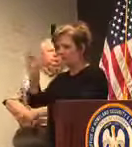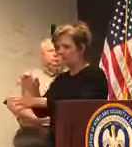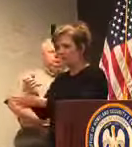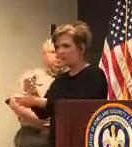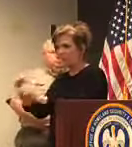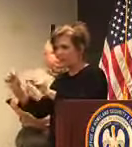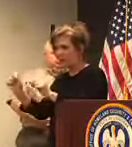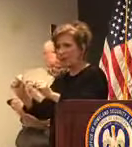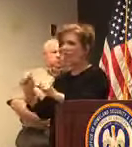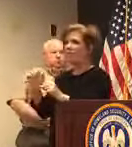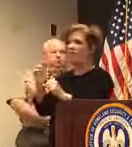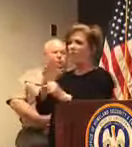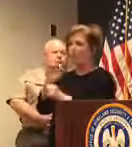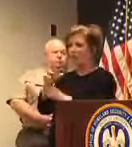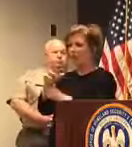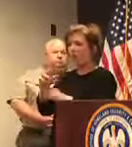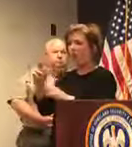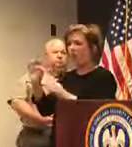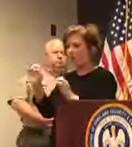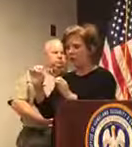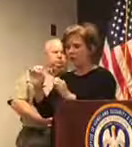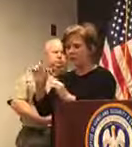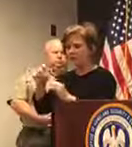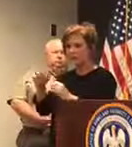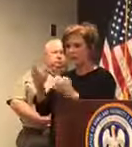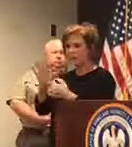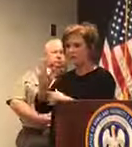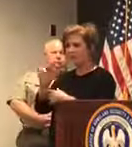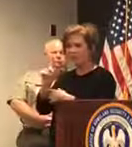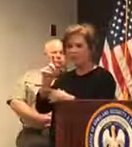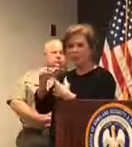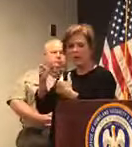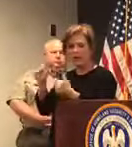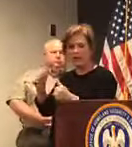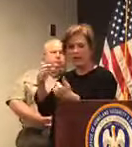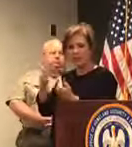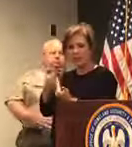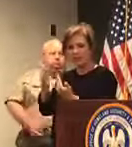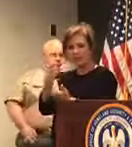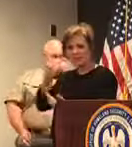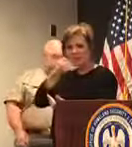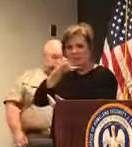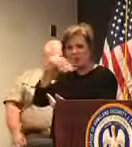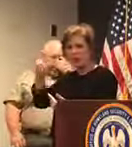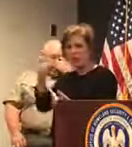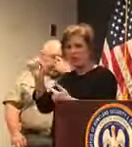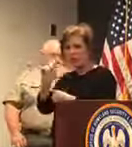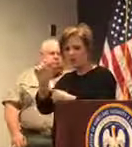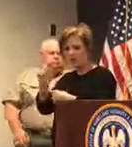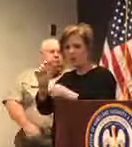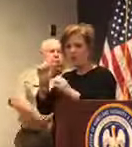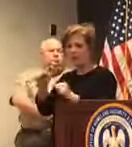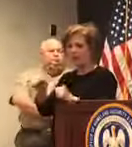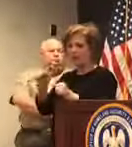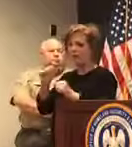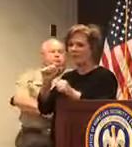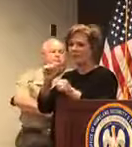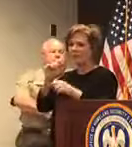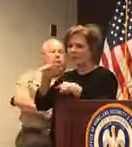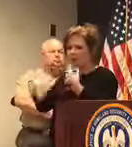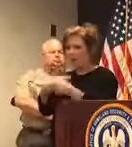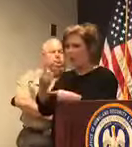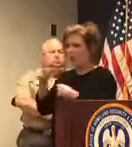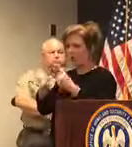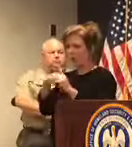best, easiest call to make to find out about local sheltering capacity, where you can go and when you should go